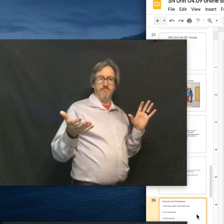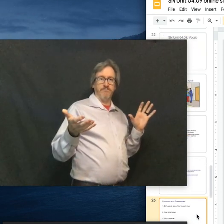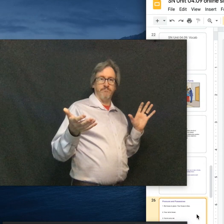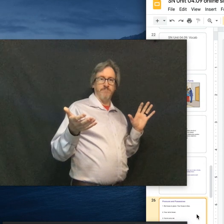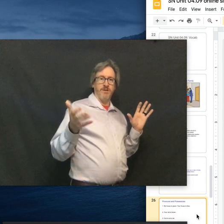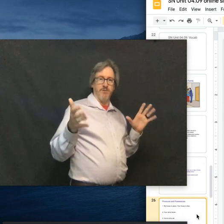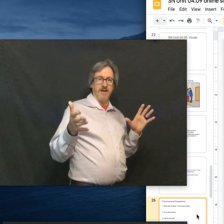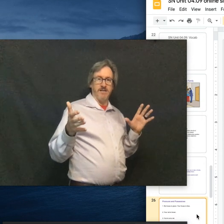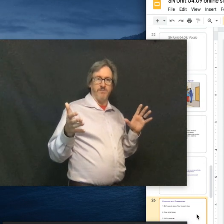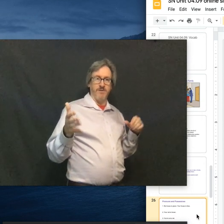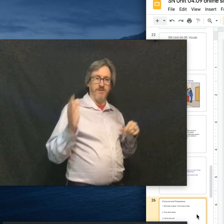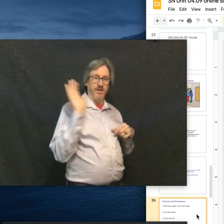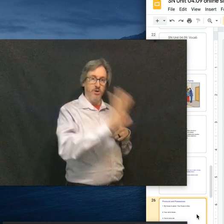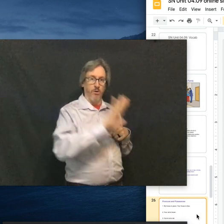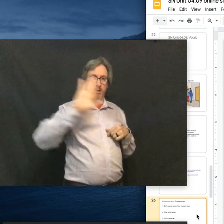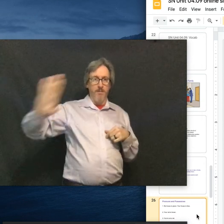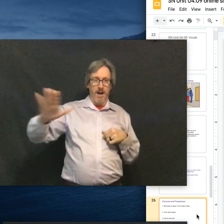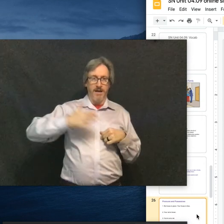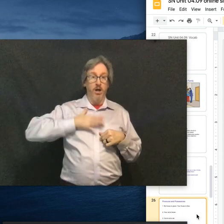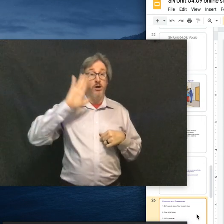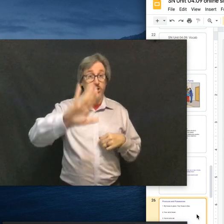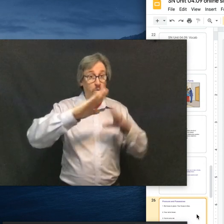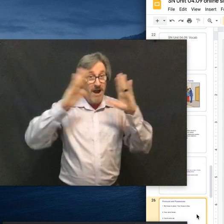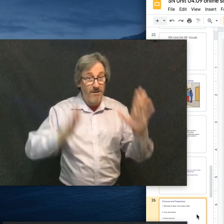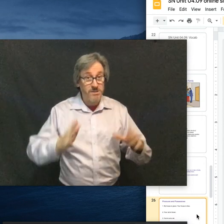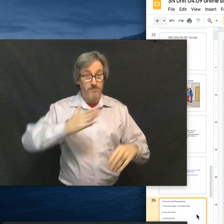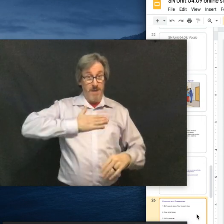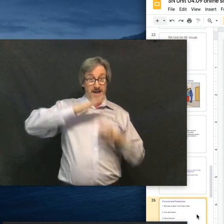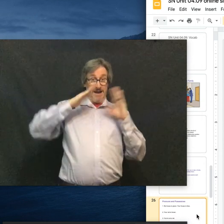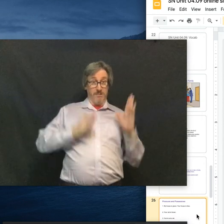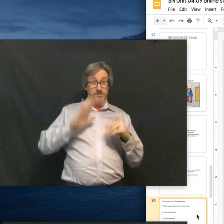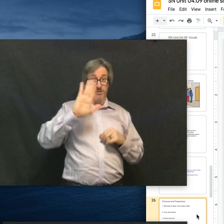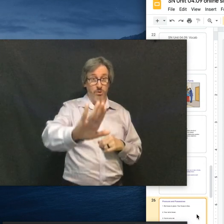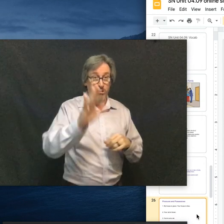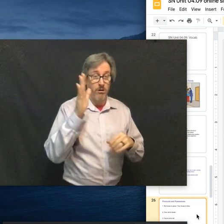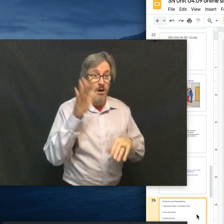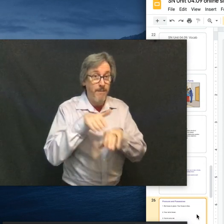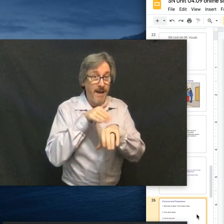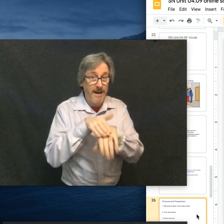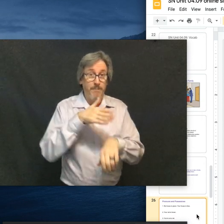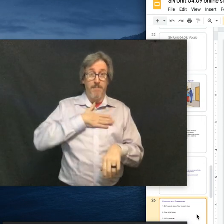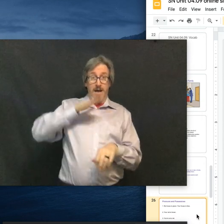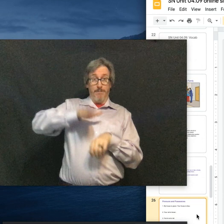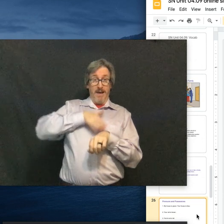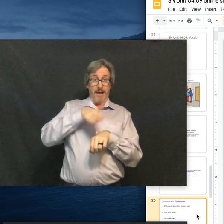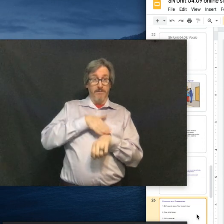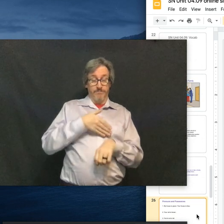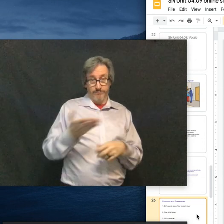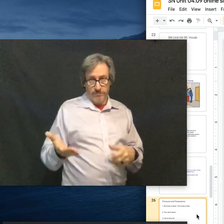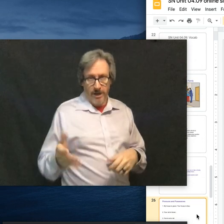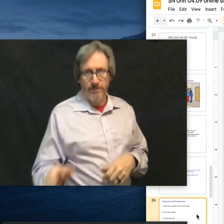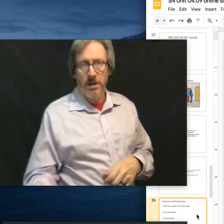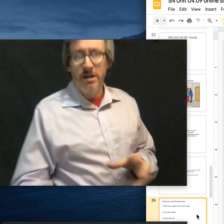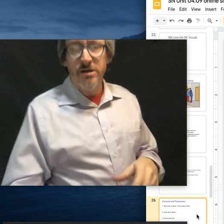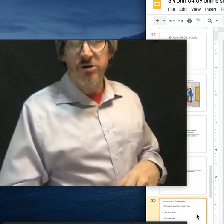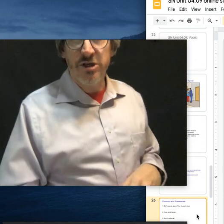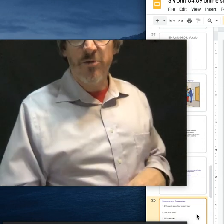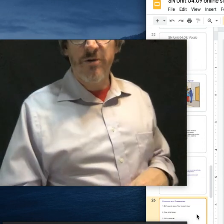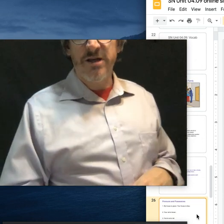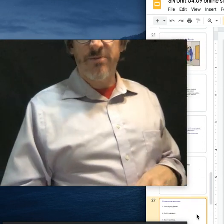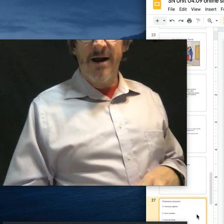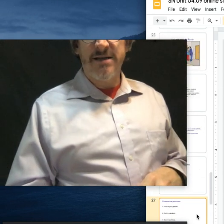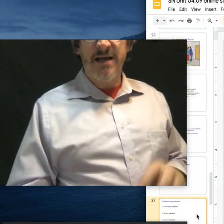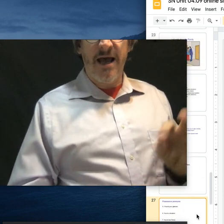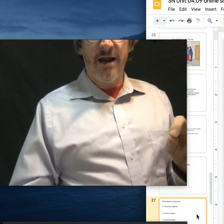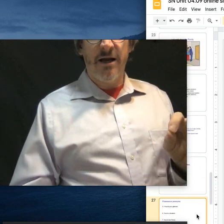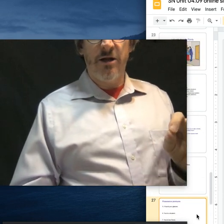possessives to practice with, like your, mine, your house, my house, your pet, my pet. Okay. So just more